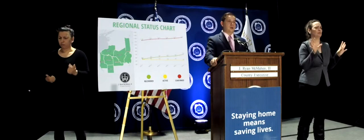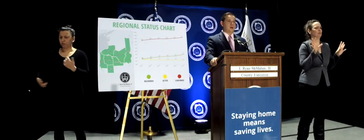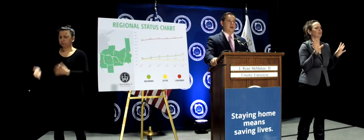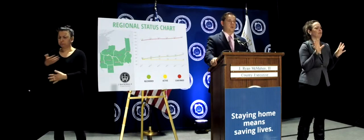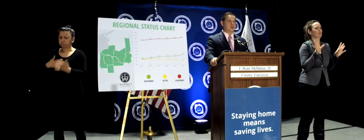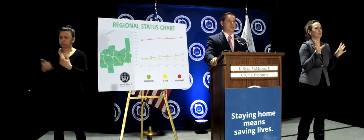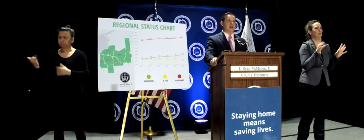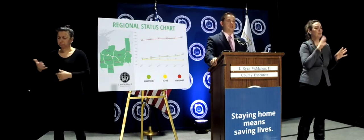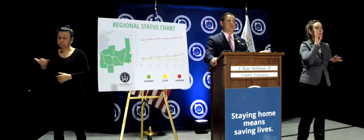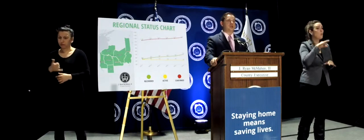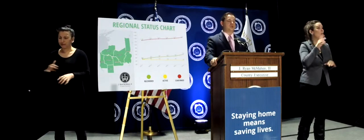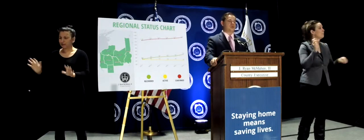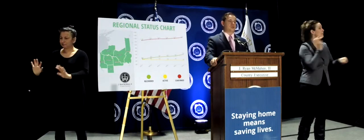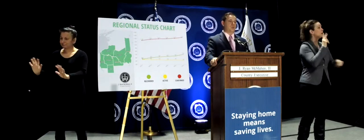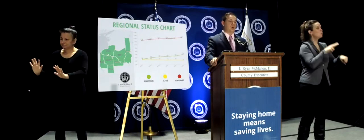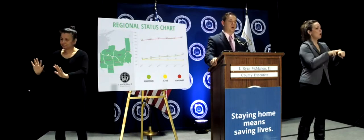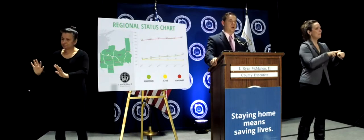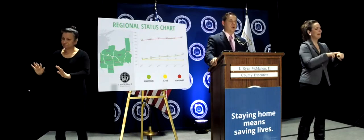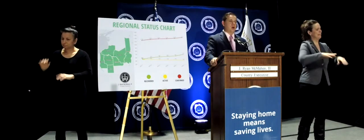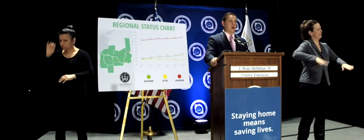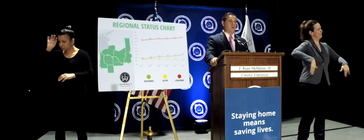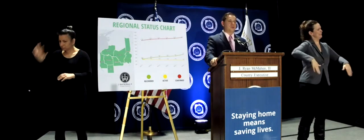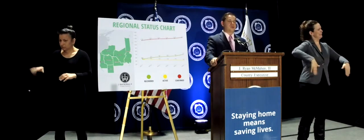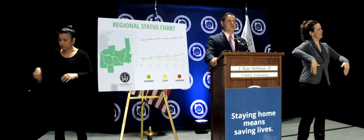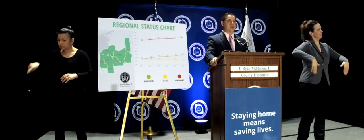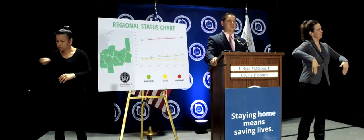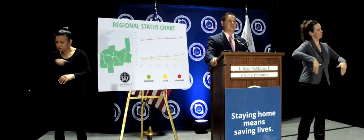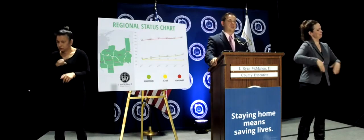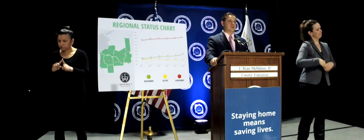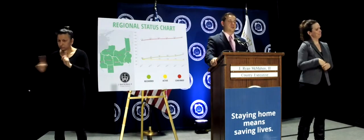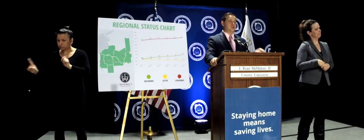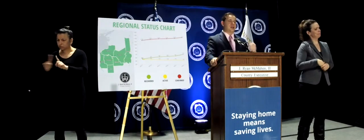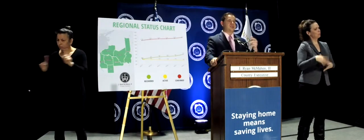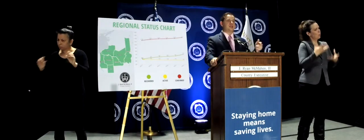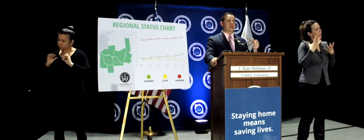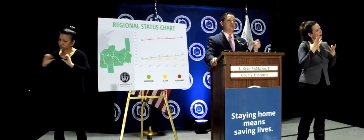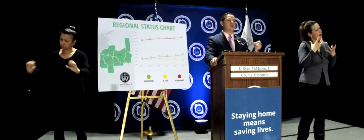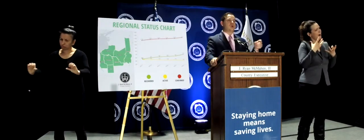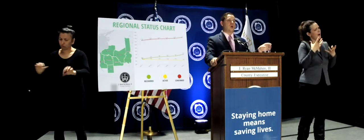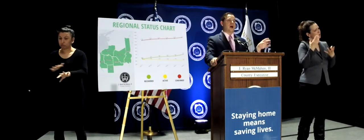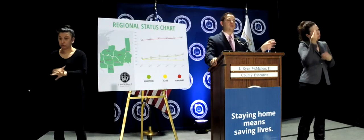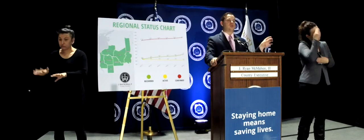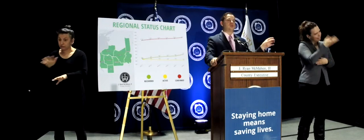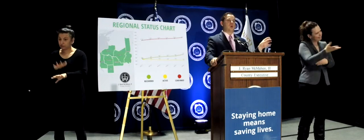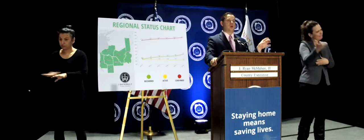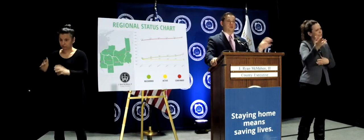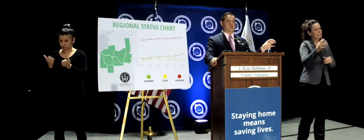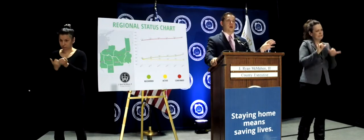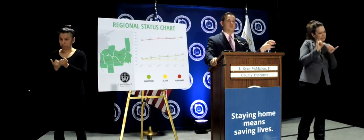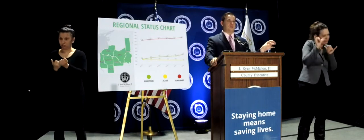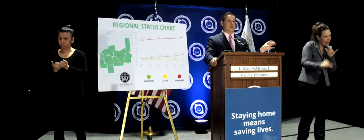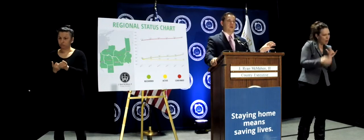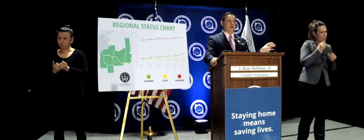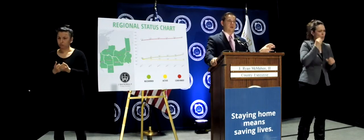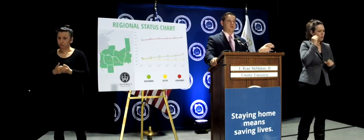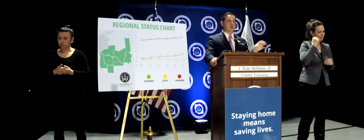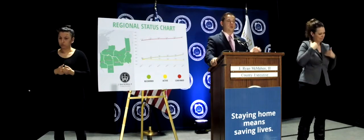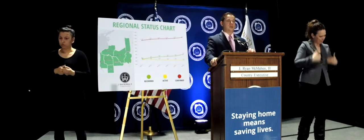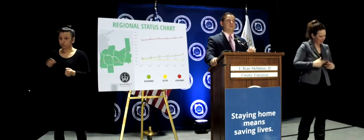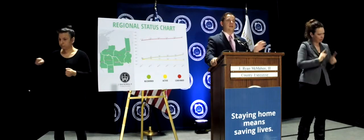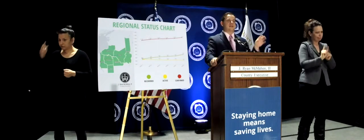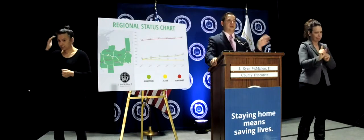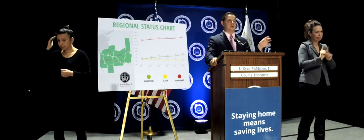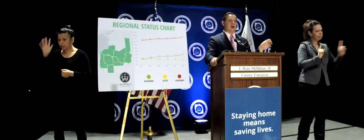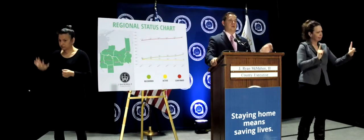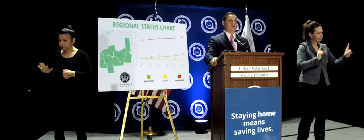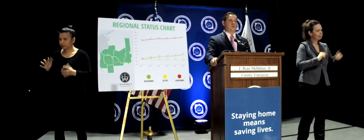more, and we're challenging you to do more. We're just suggesting that you know how to do more yourself. You don't